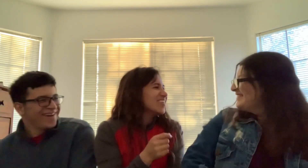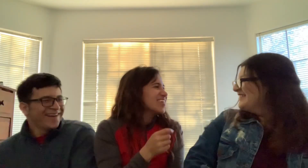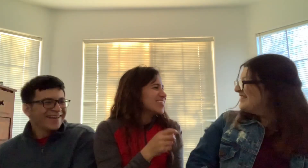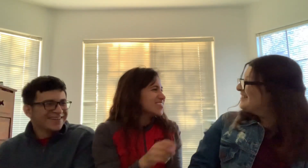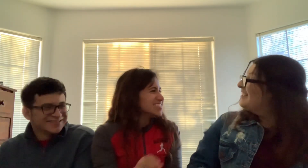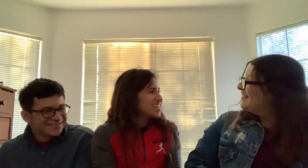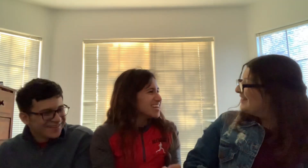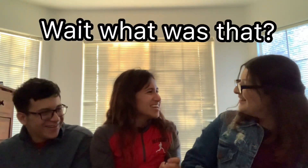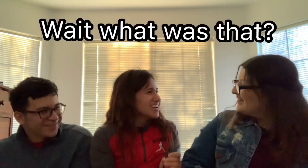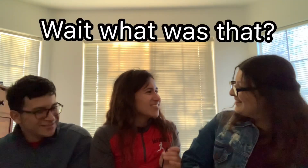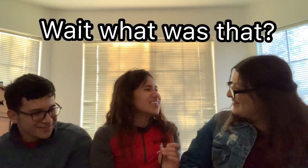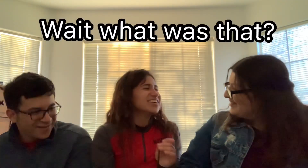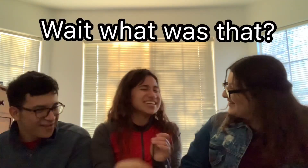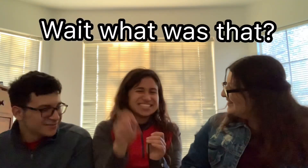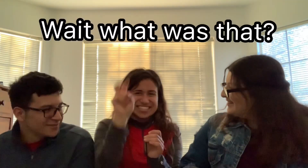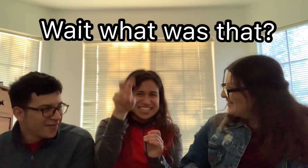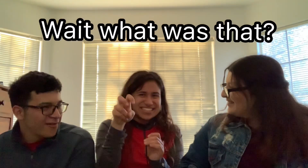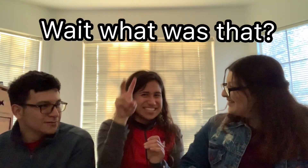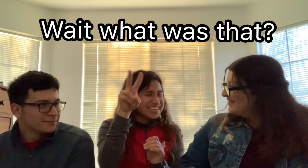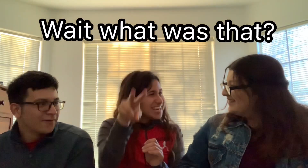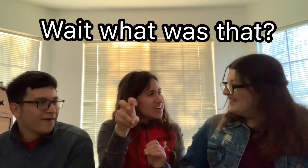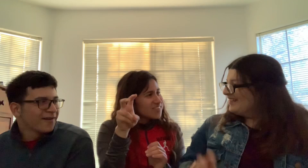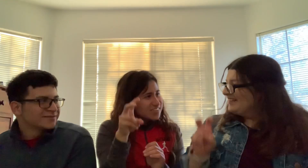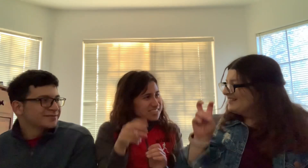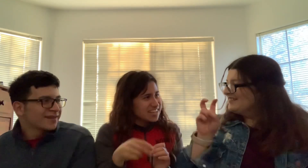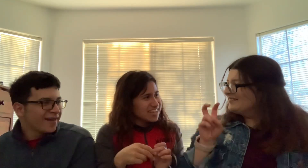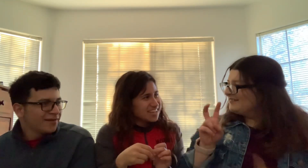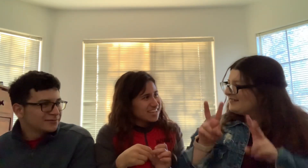Wait, what was that? What was this? What's that?